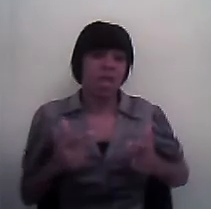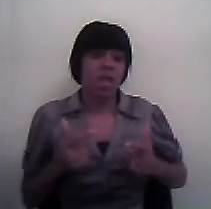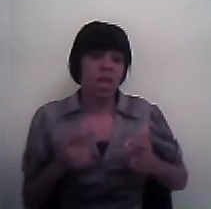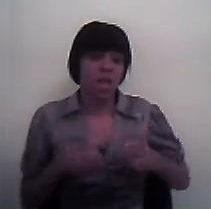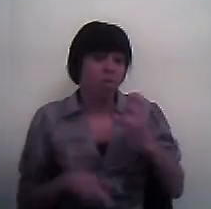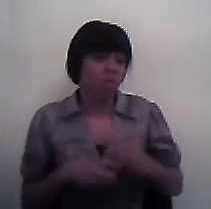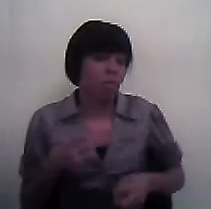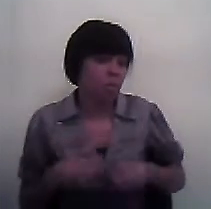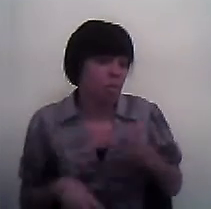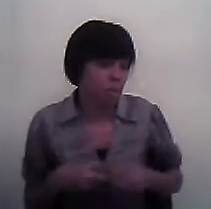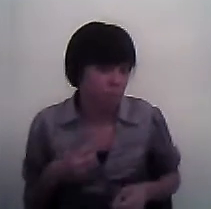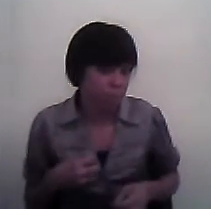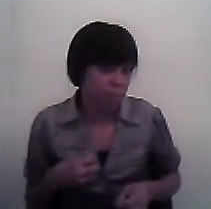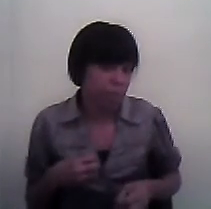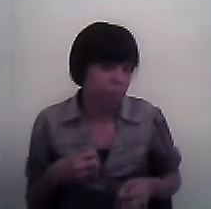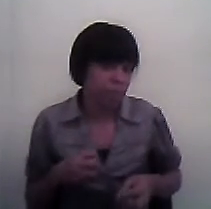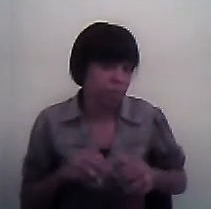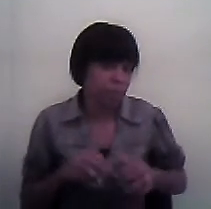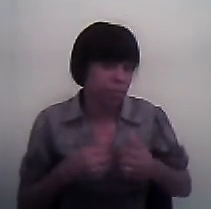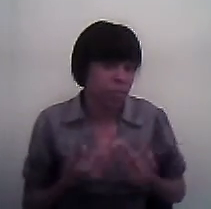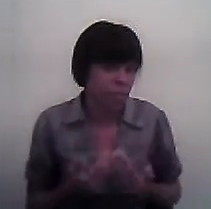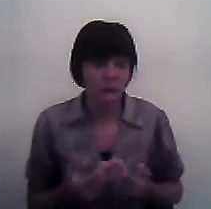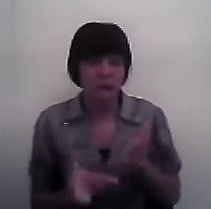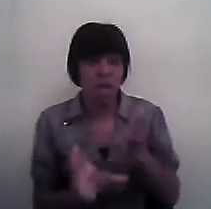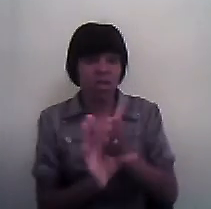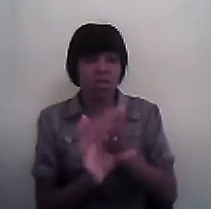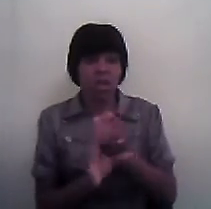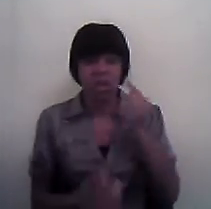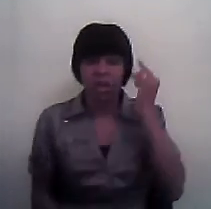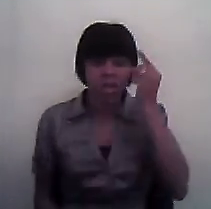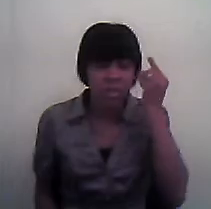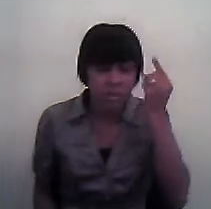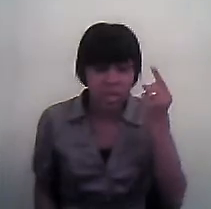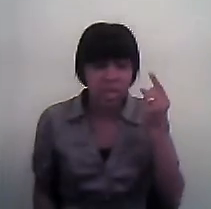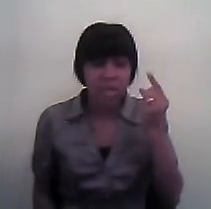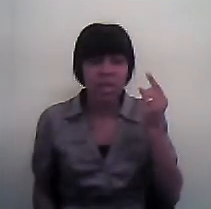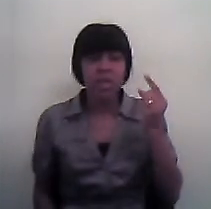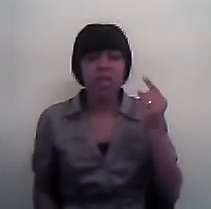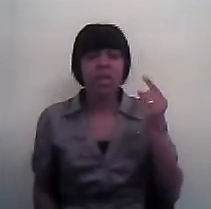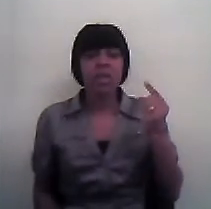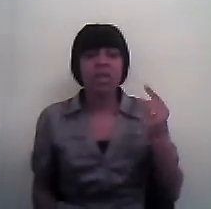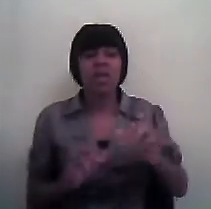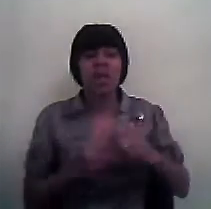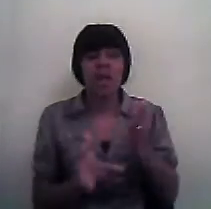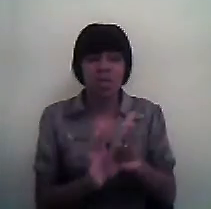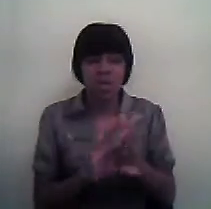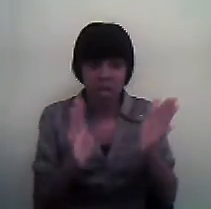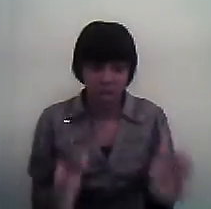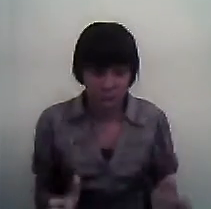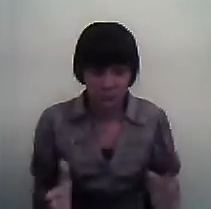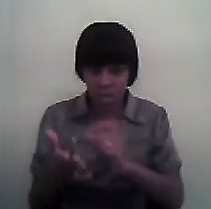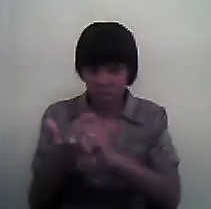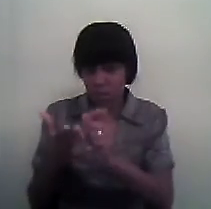think. They learned about writing the psychology paper, APA style, and how to put the